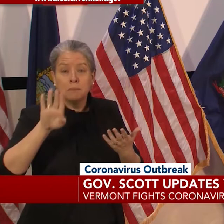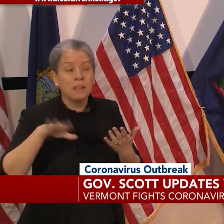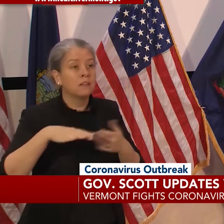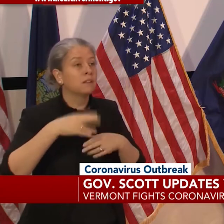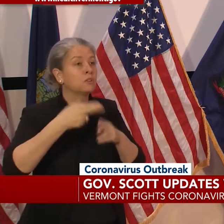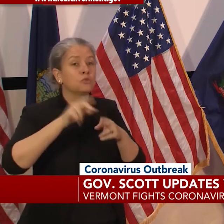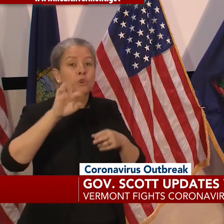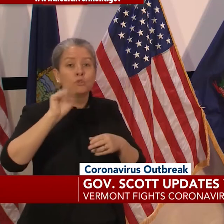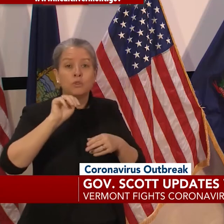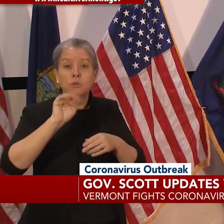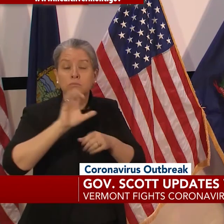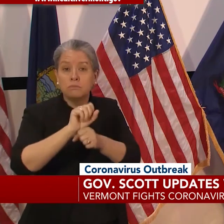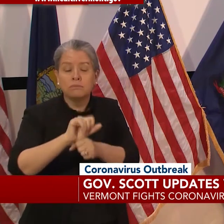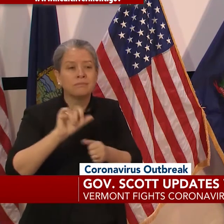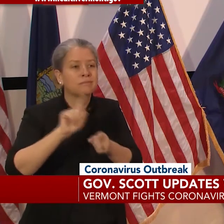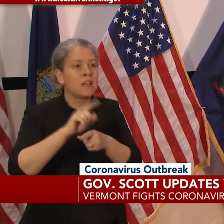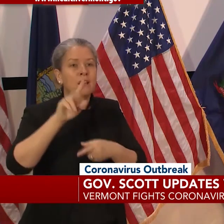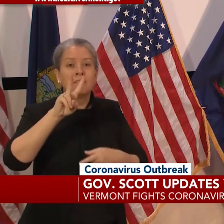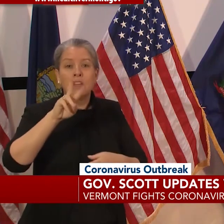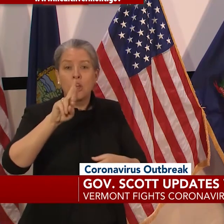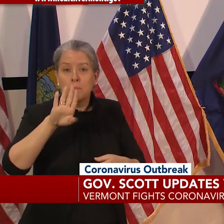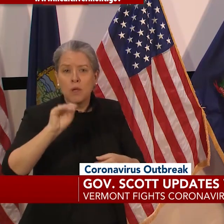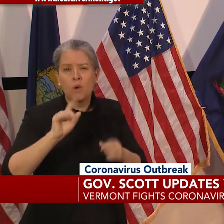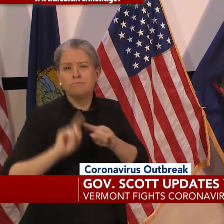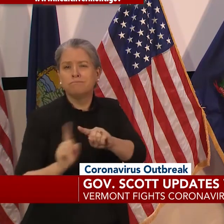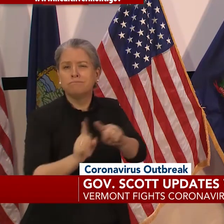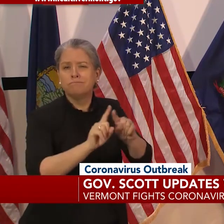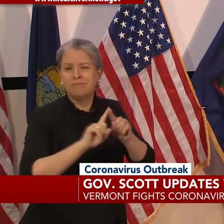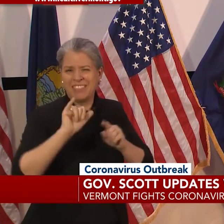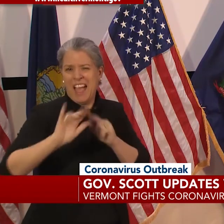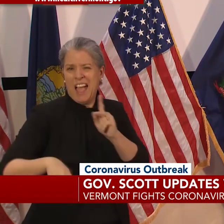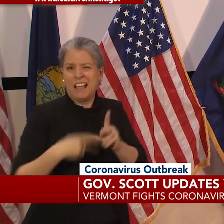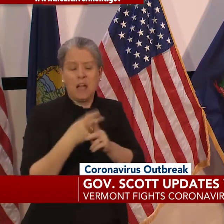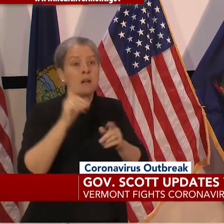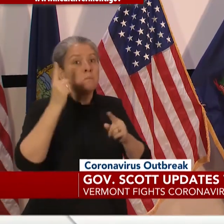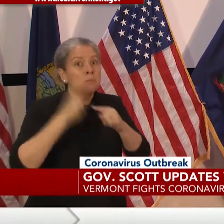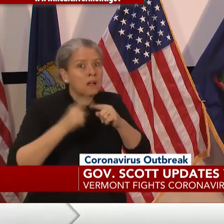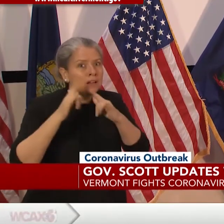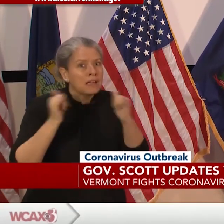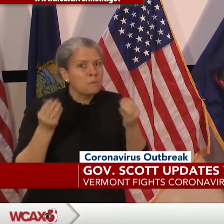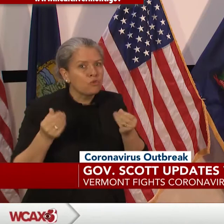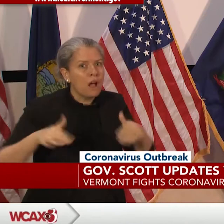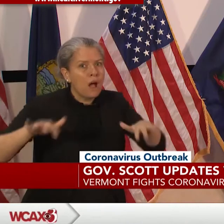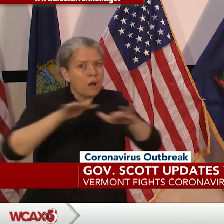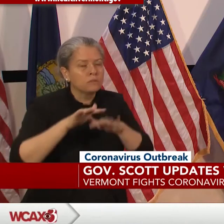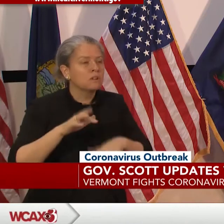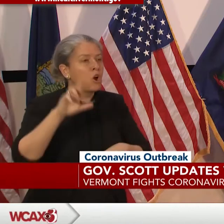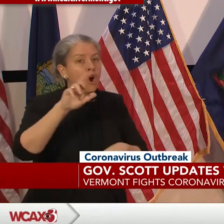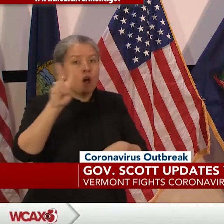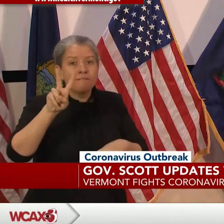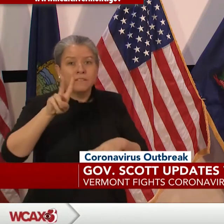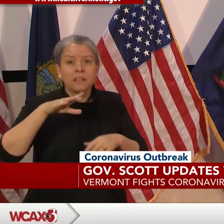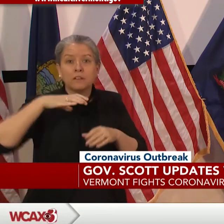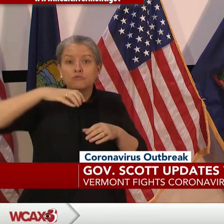meaning those booked through Airbnb and others, and all campgrounds and RV parks.